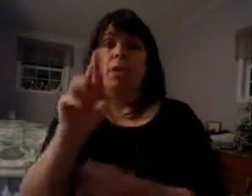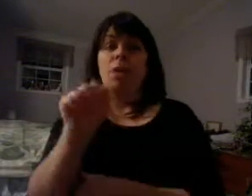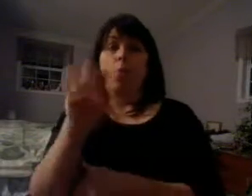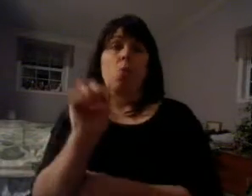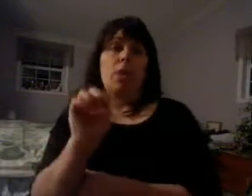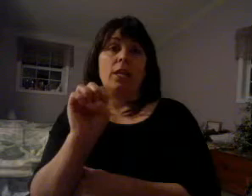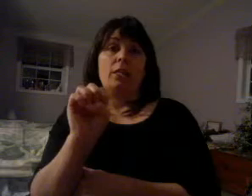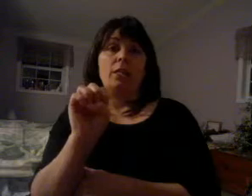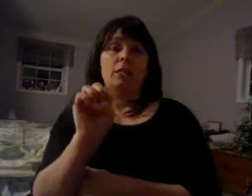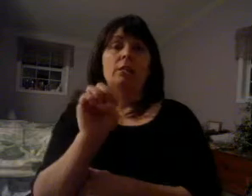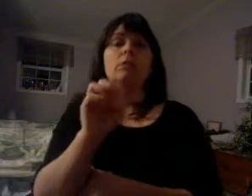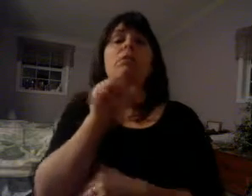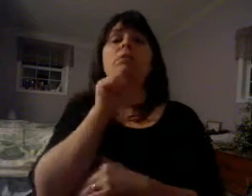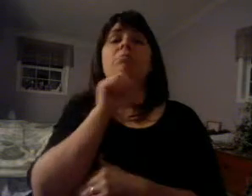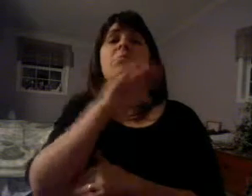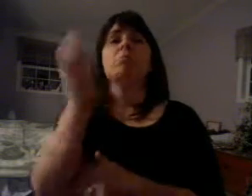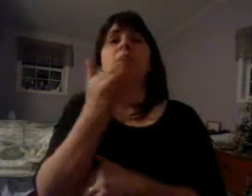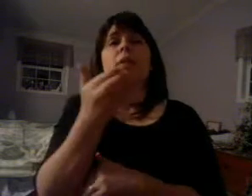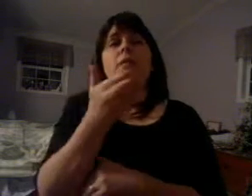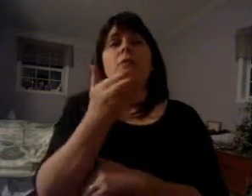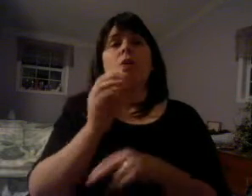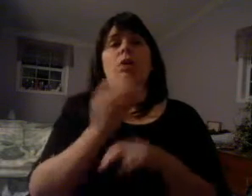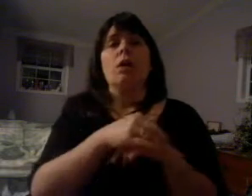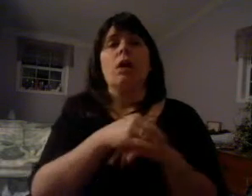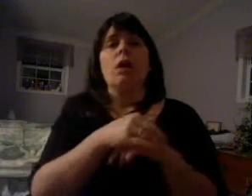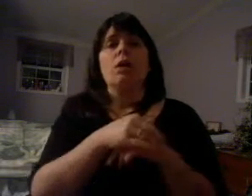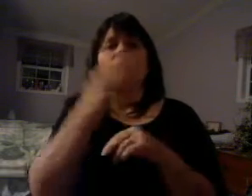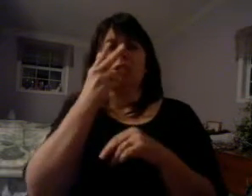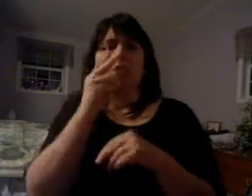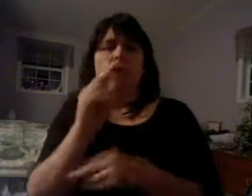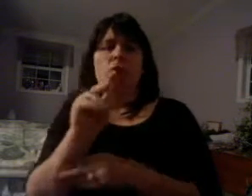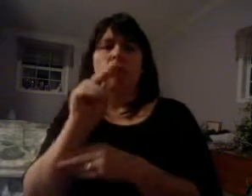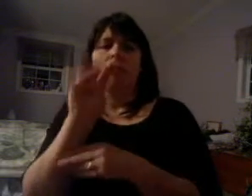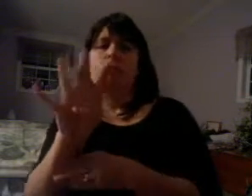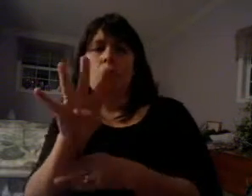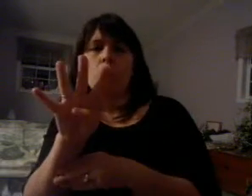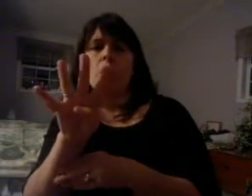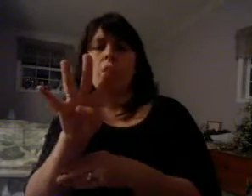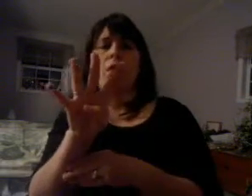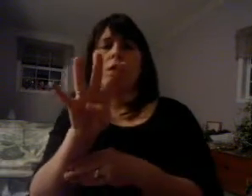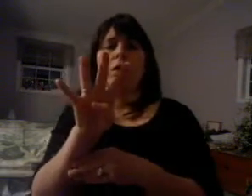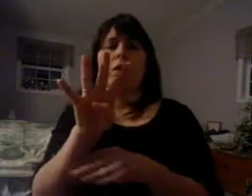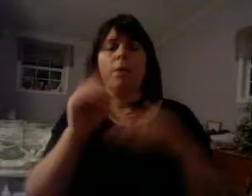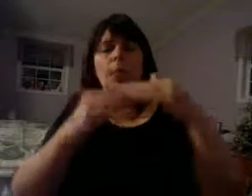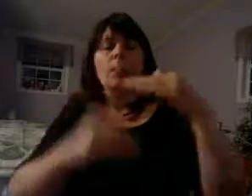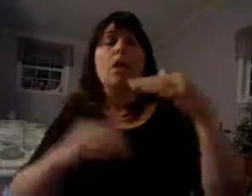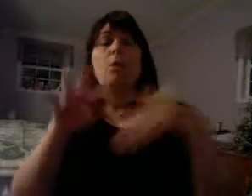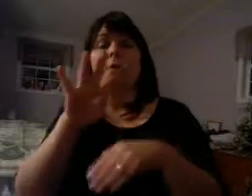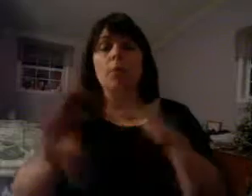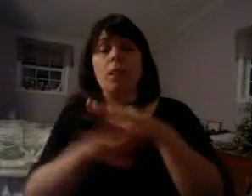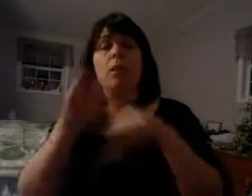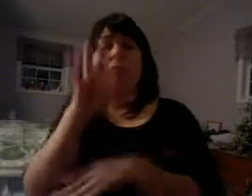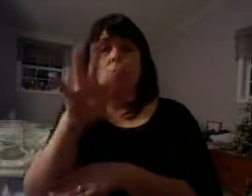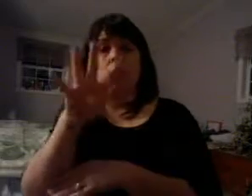100,000. It never went above, or never went below 4 per 100,000. Never went above 6 per 100,000. Very